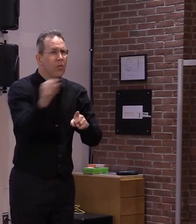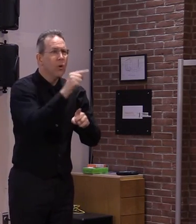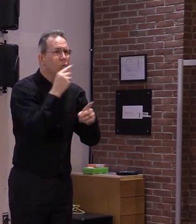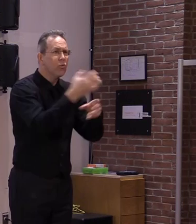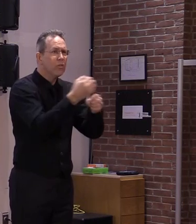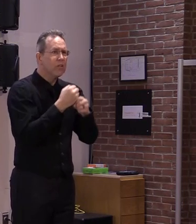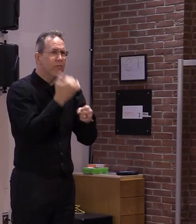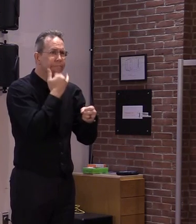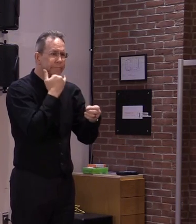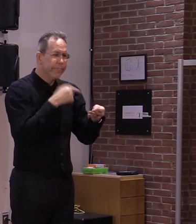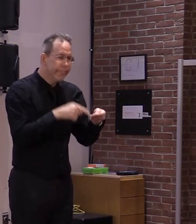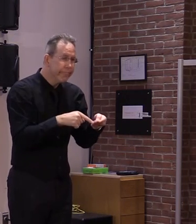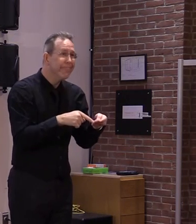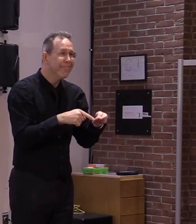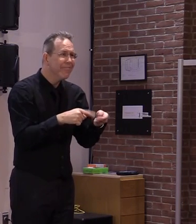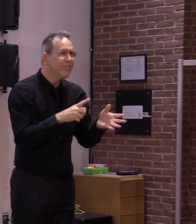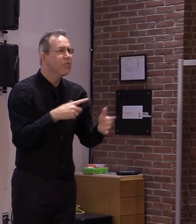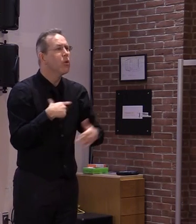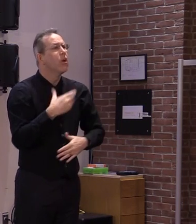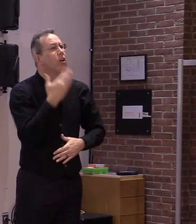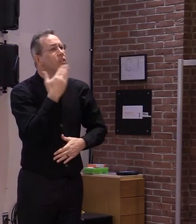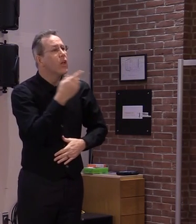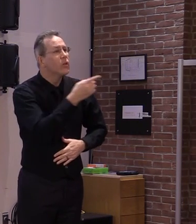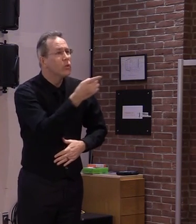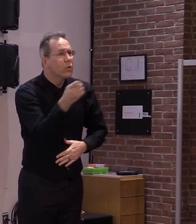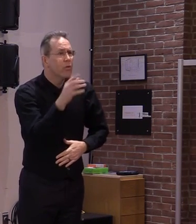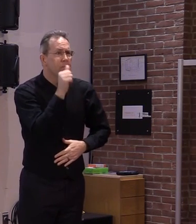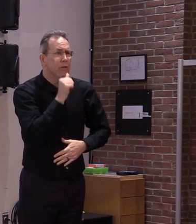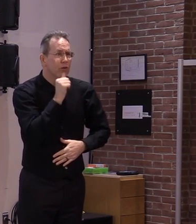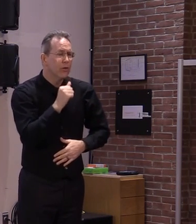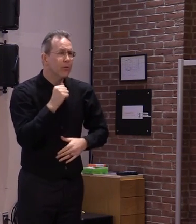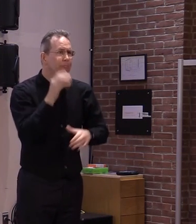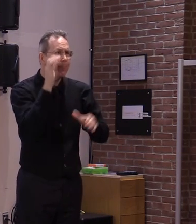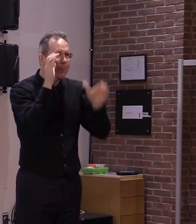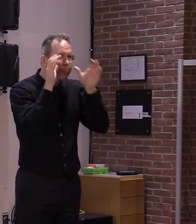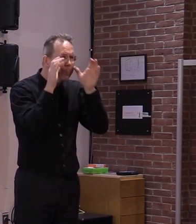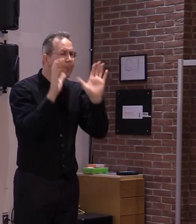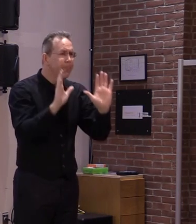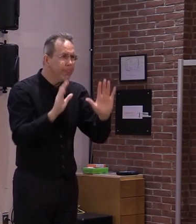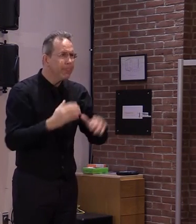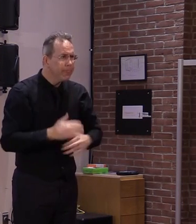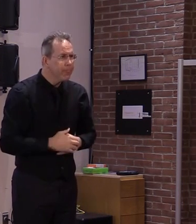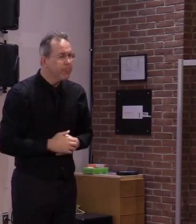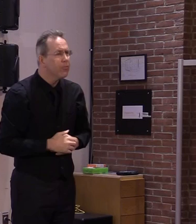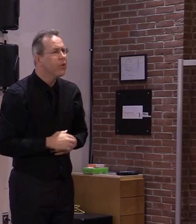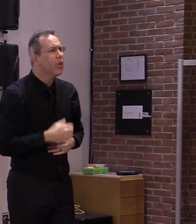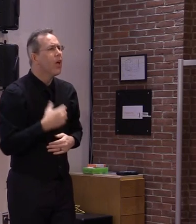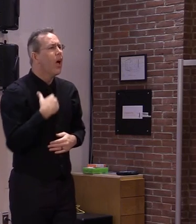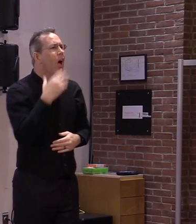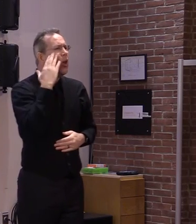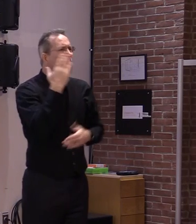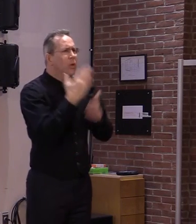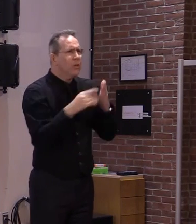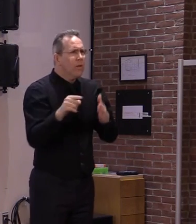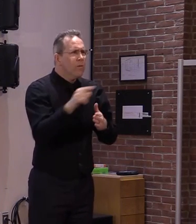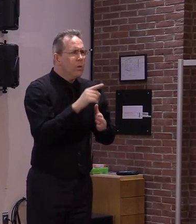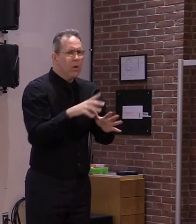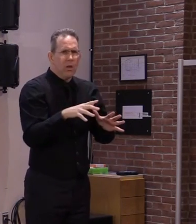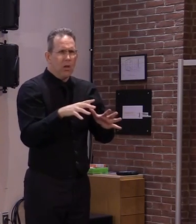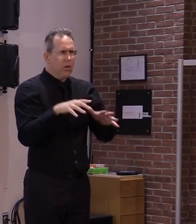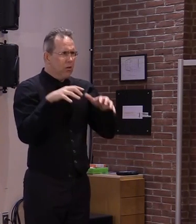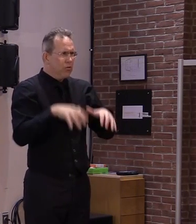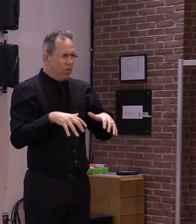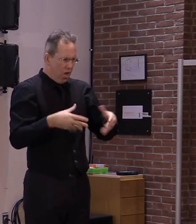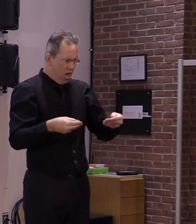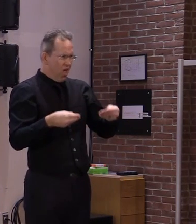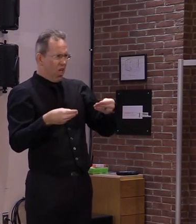as we work to resolve this issue as quickly as possible. I know this has been unsettling and has caused additional stress and worry during a time where there